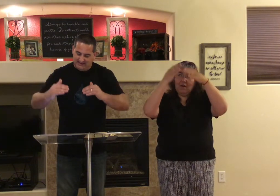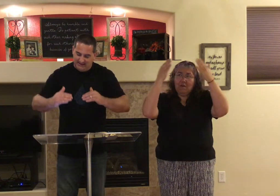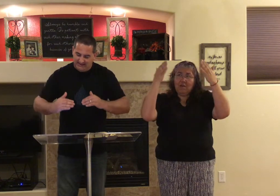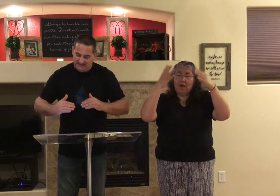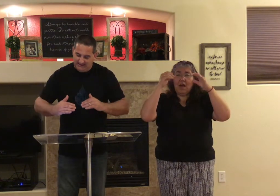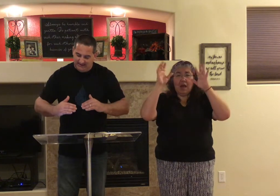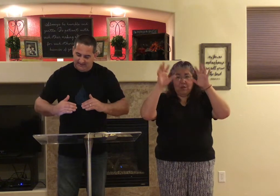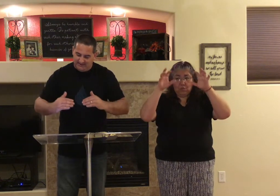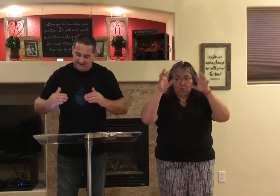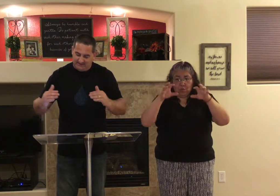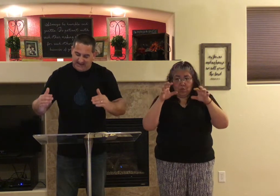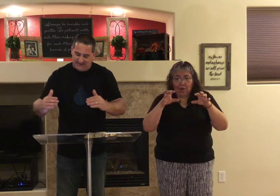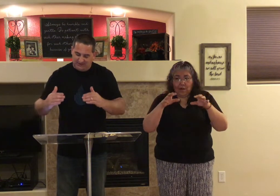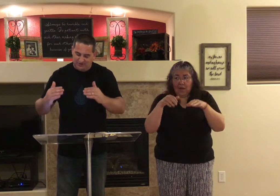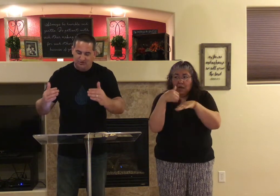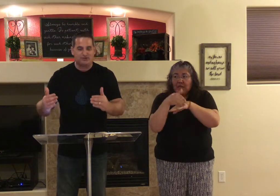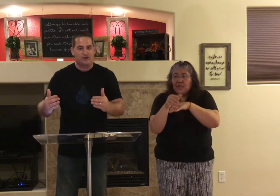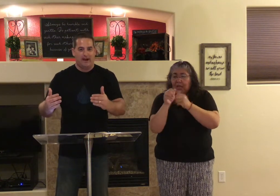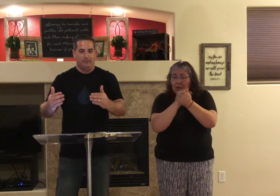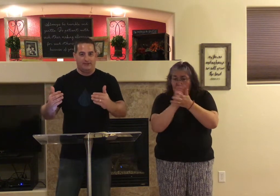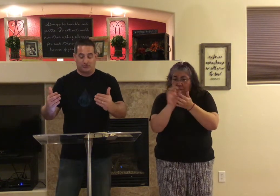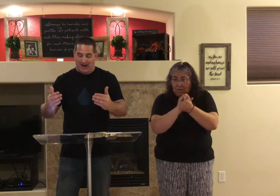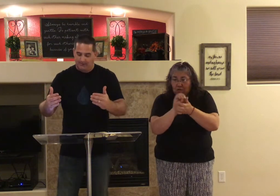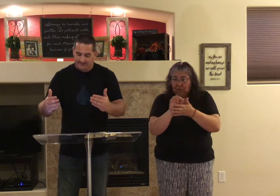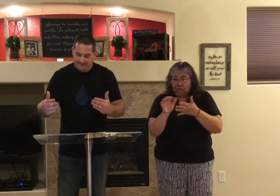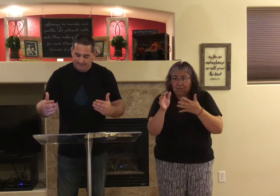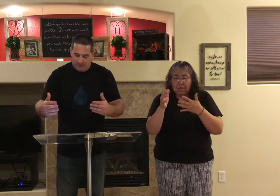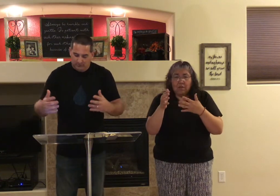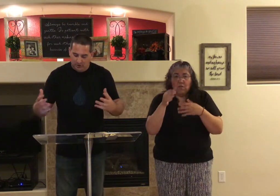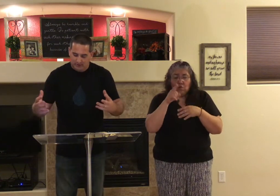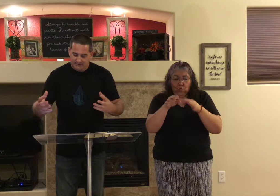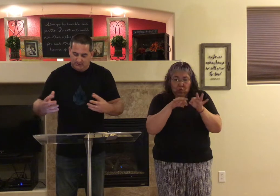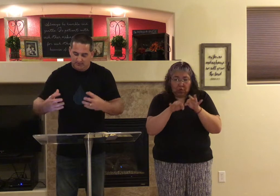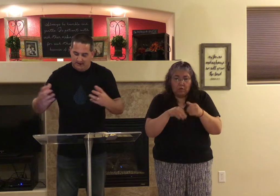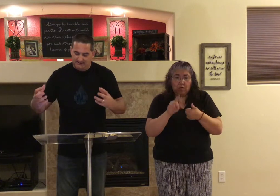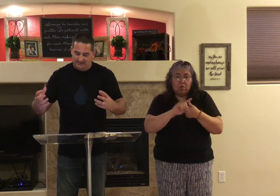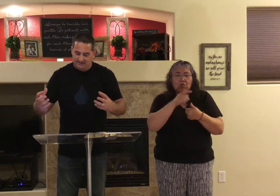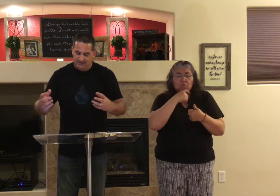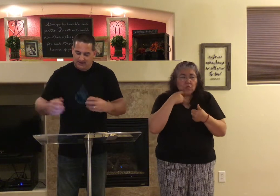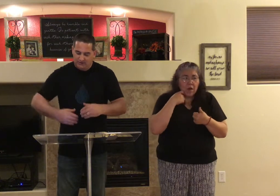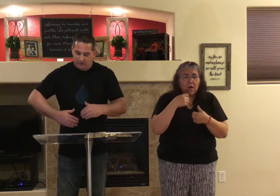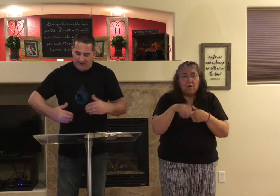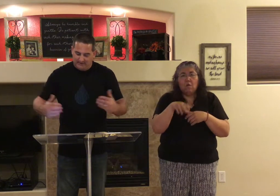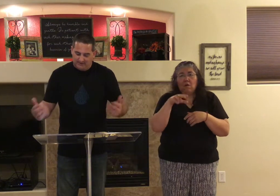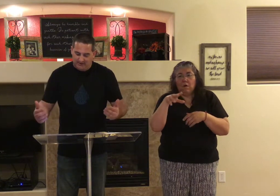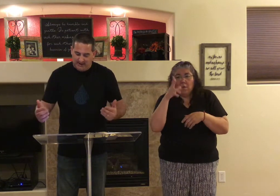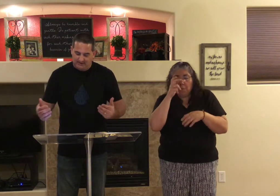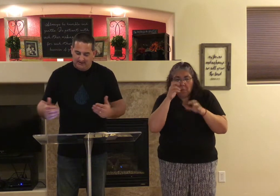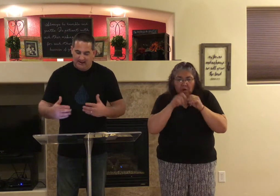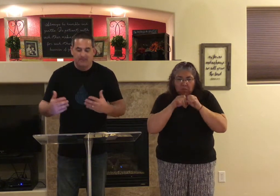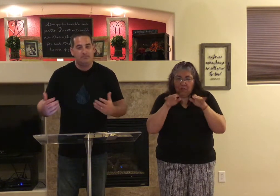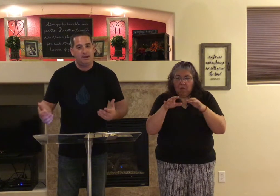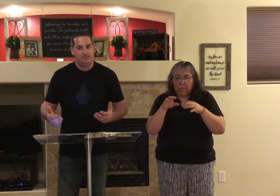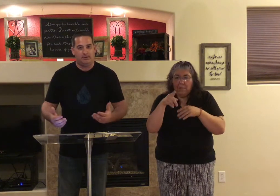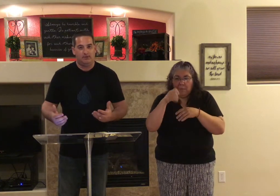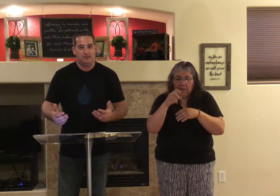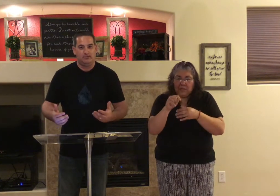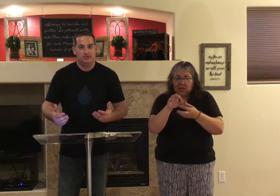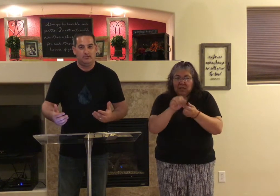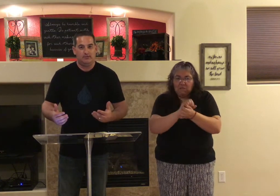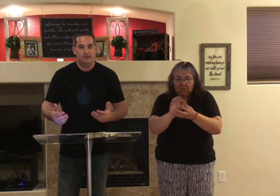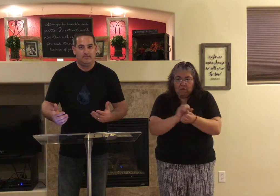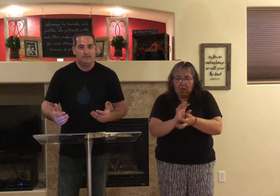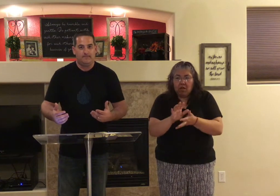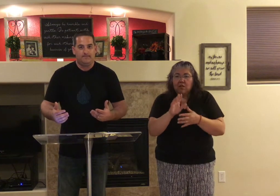and send any of the disasters you describe, like drought, locust, or pestilence to ravage the land and people,